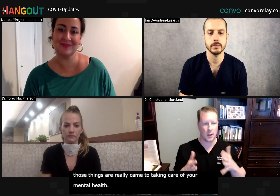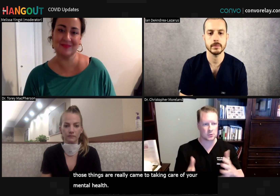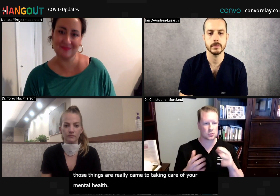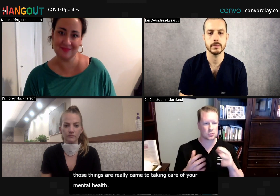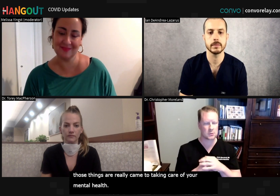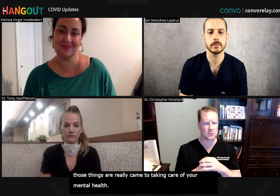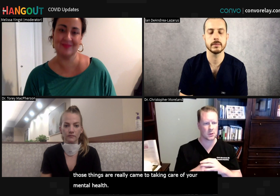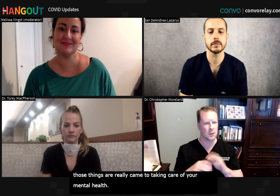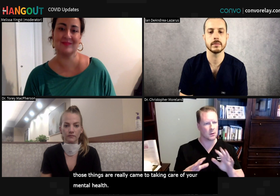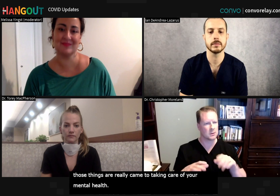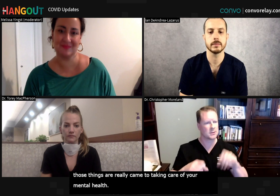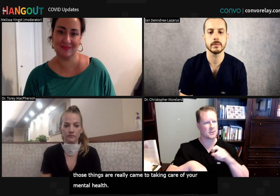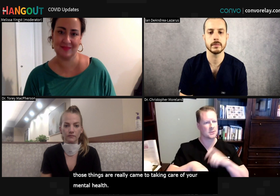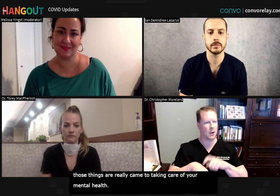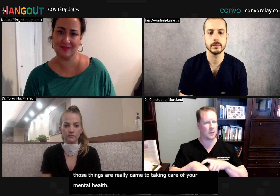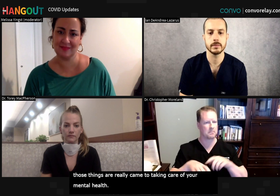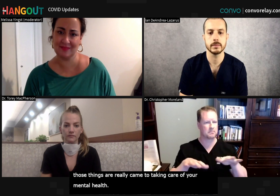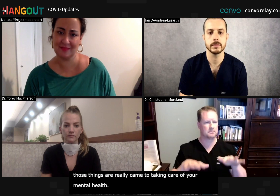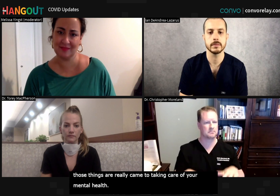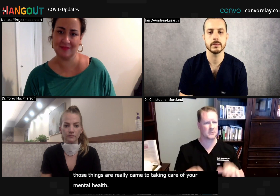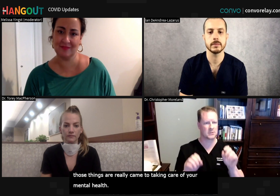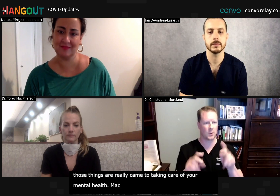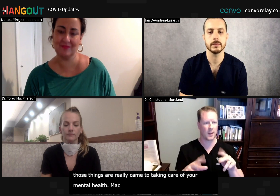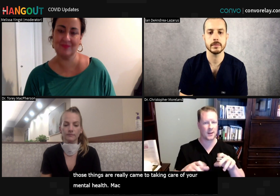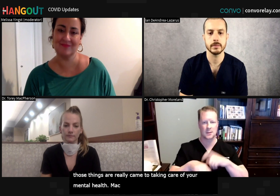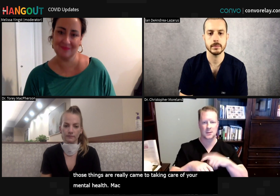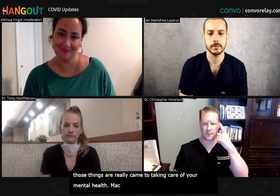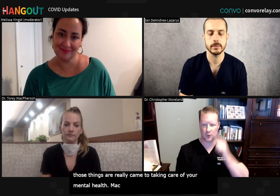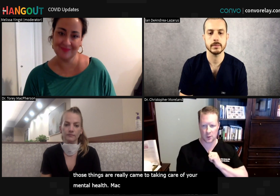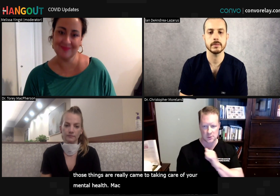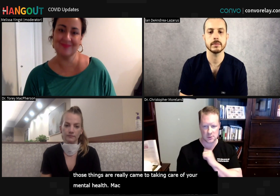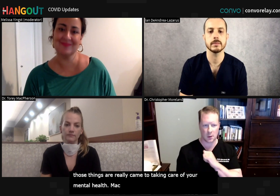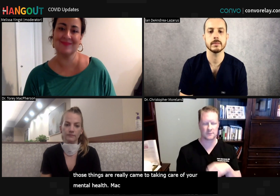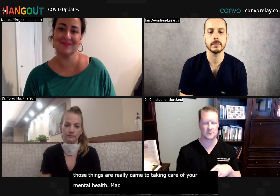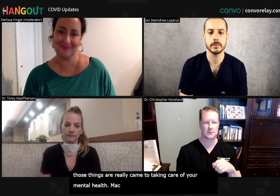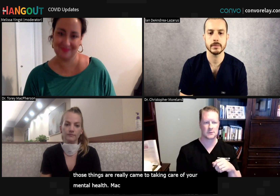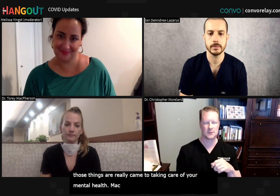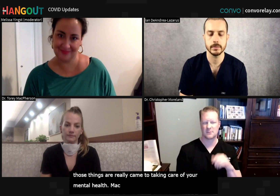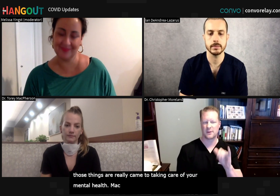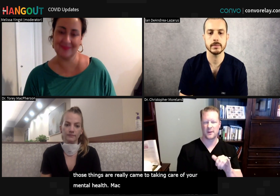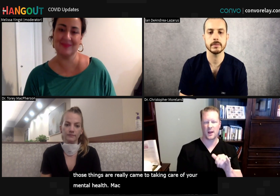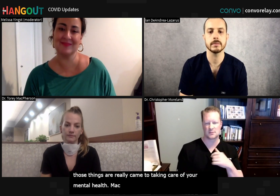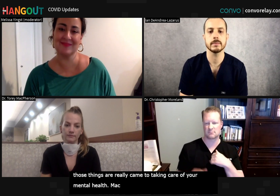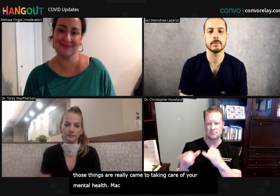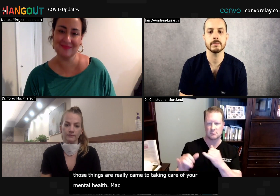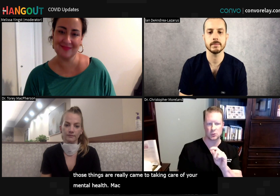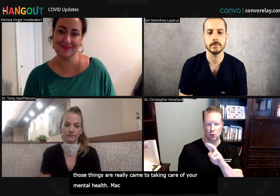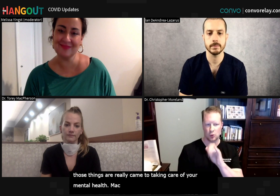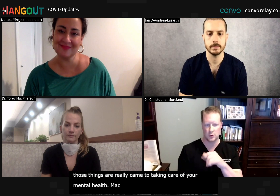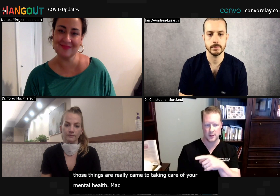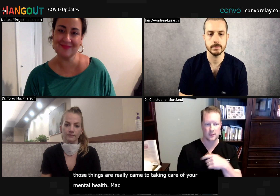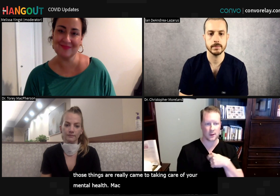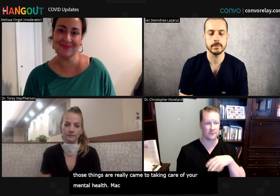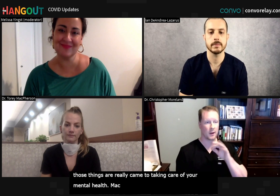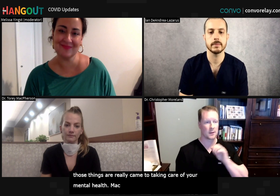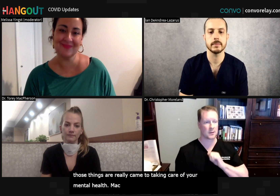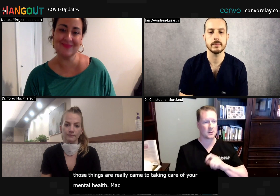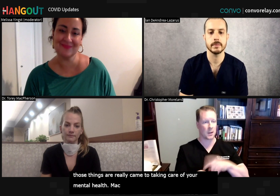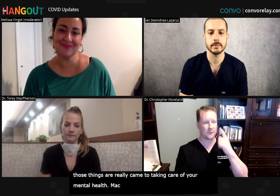If you're feeling stressed and anxious, take some time just for yourself. It's okay to do that. And I agree